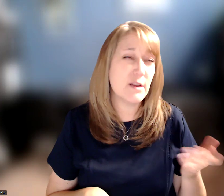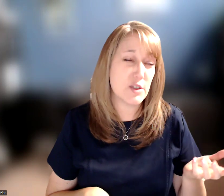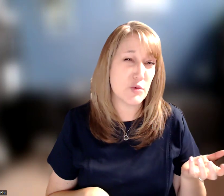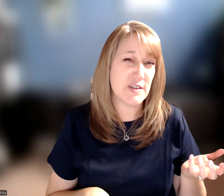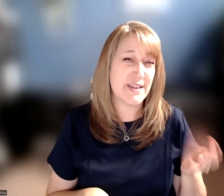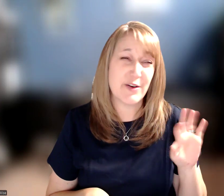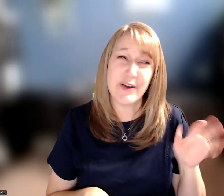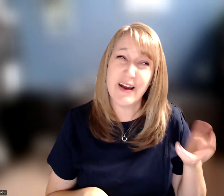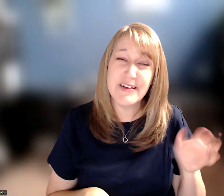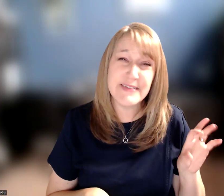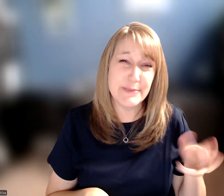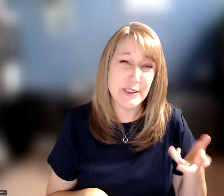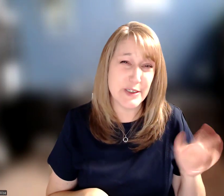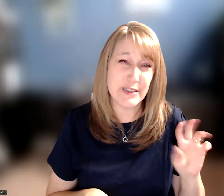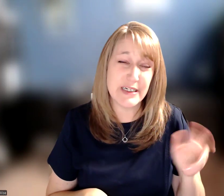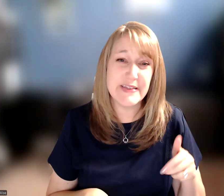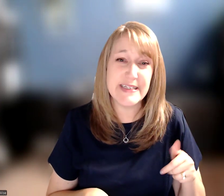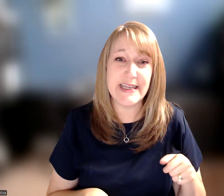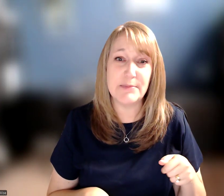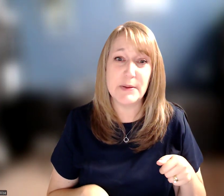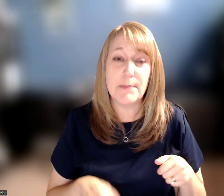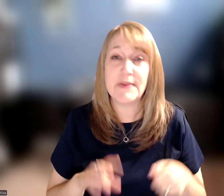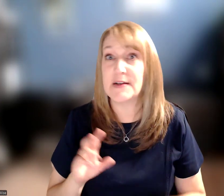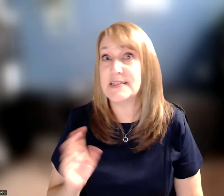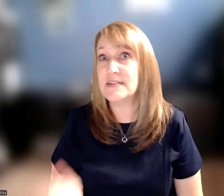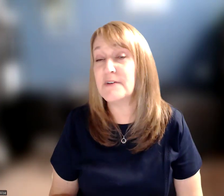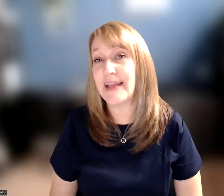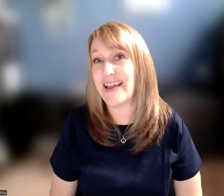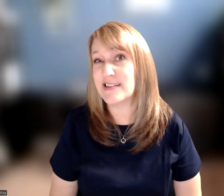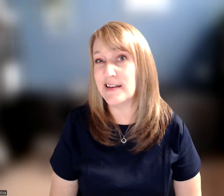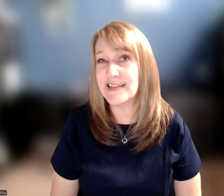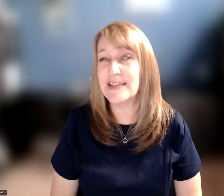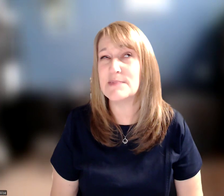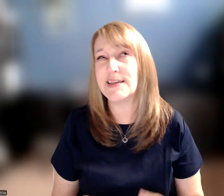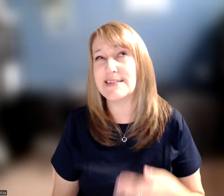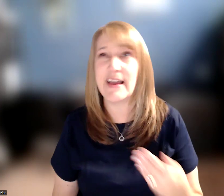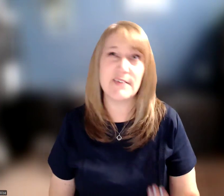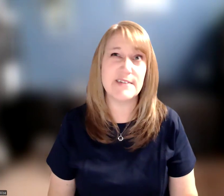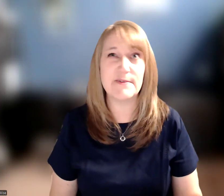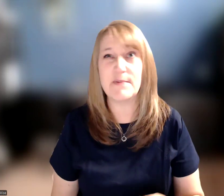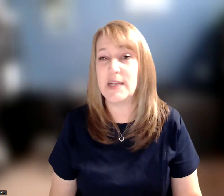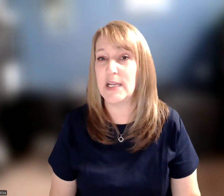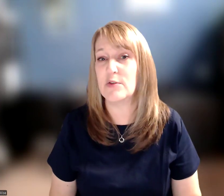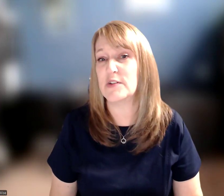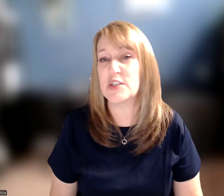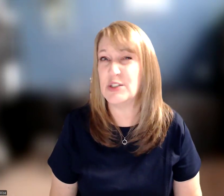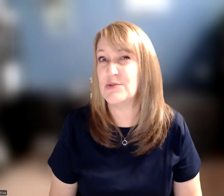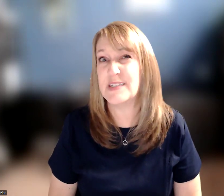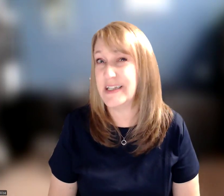English words that are kind of similar, kind of the same, but they are different ASL signs because they have a different meaning or they're just used in a